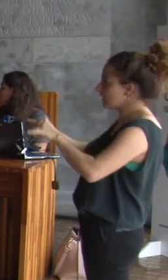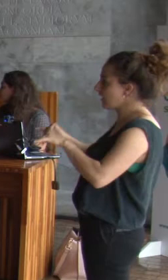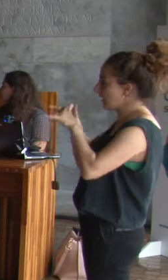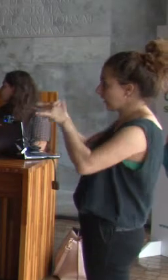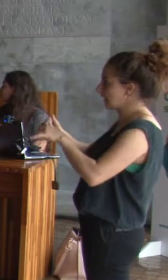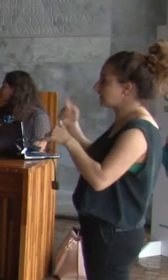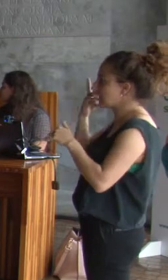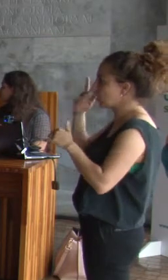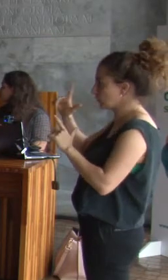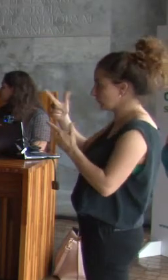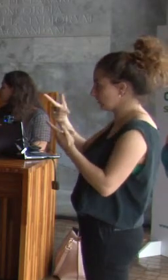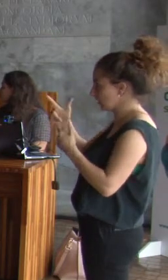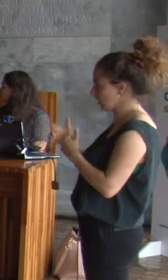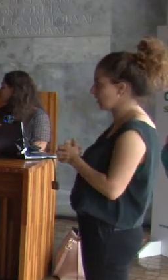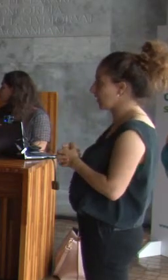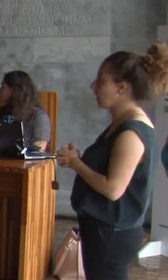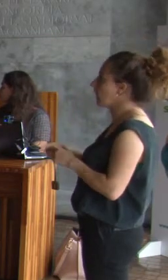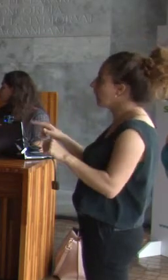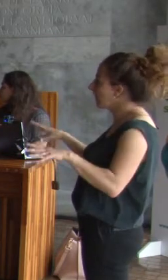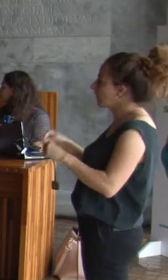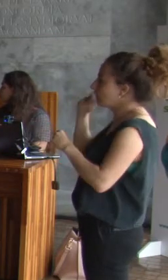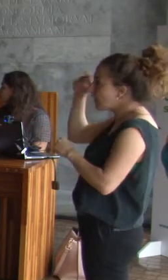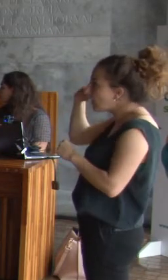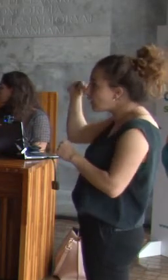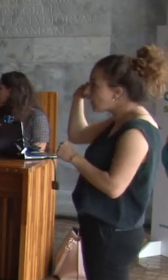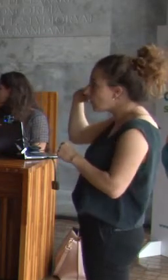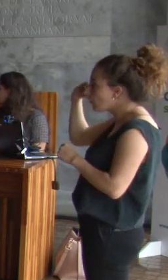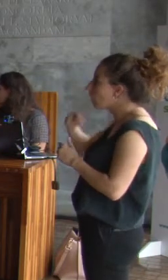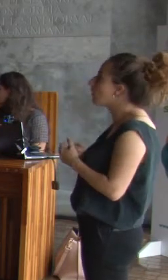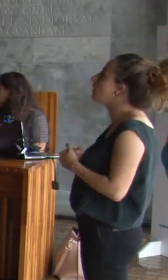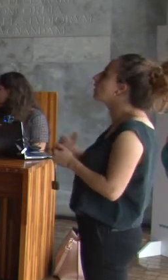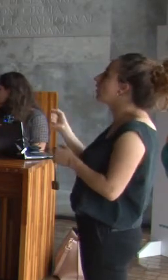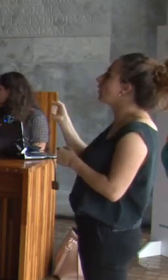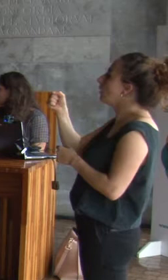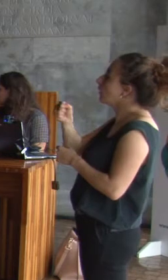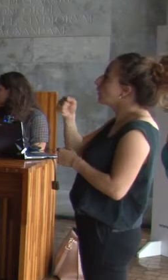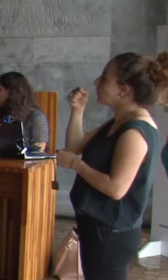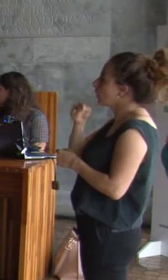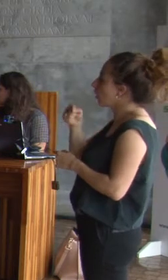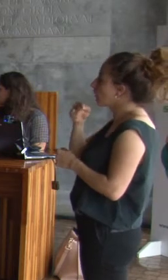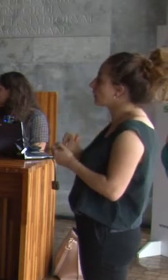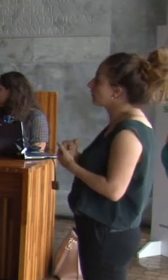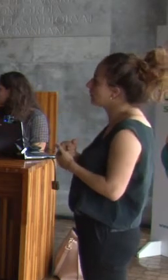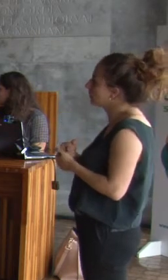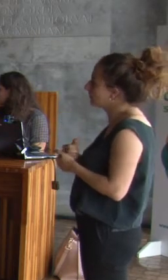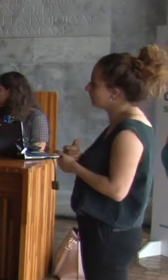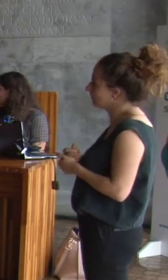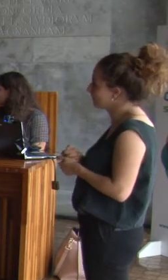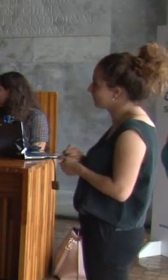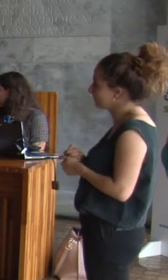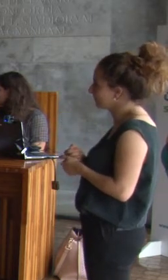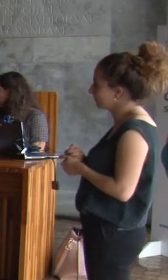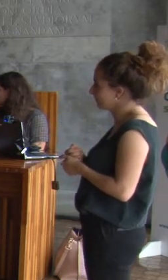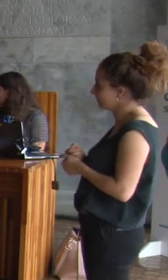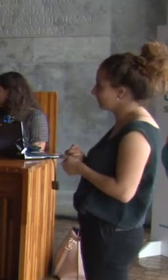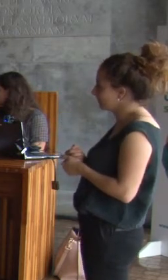vede, and I will be starting the video in a minute. So I'm going to hand over the microphone to Julia. Thank you. Thank you